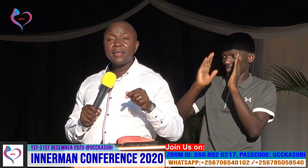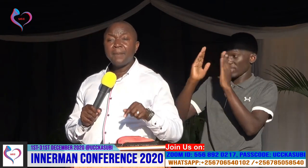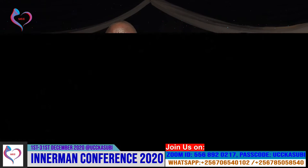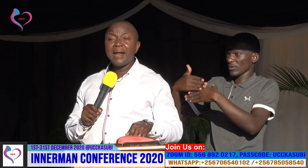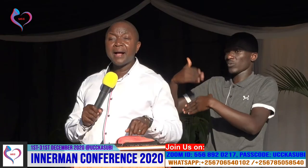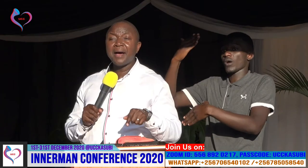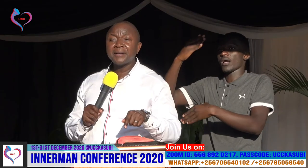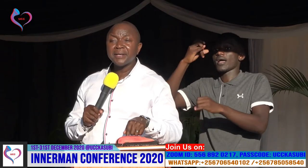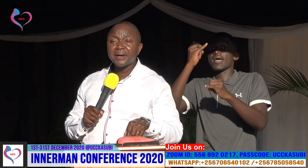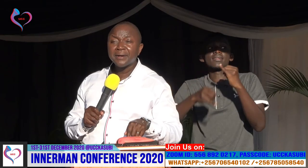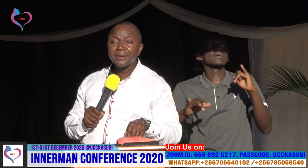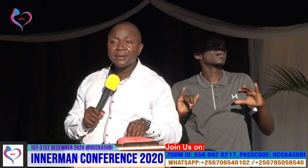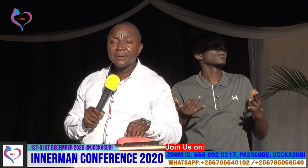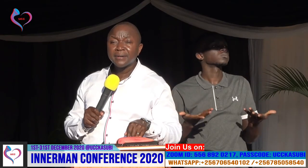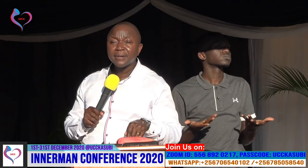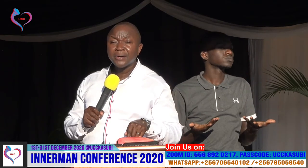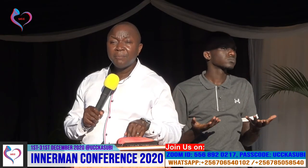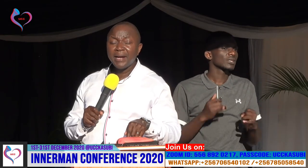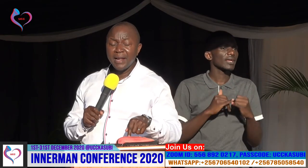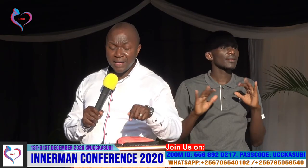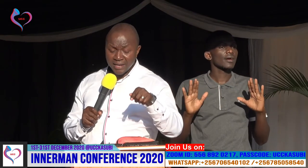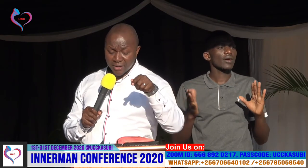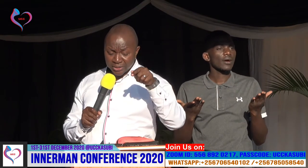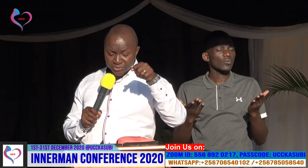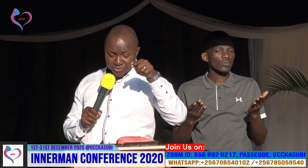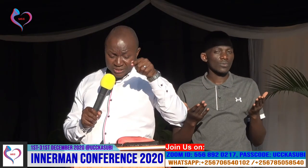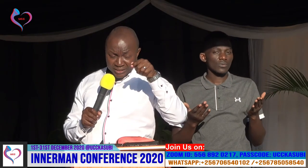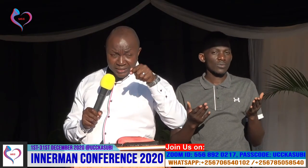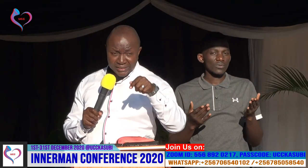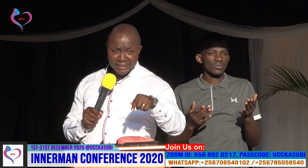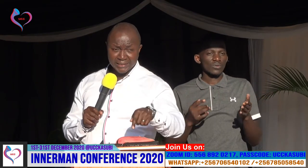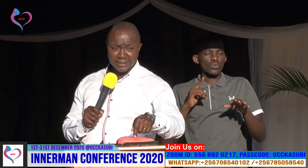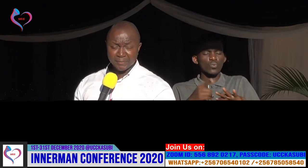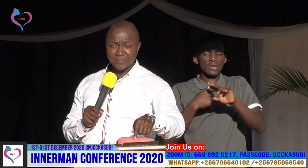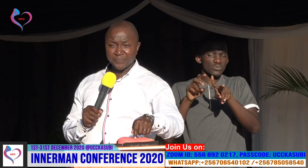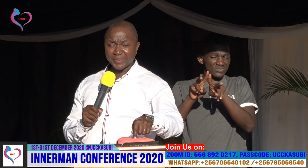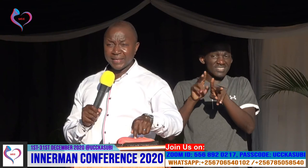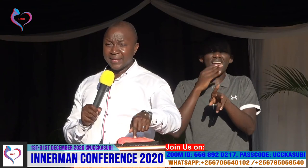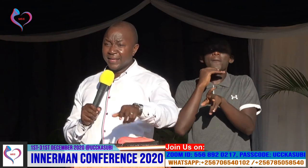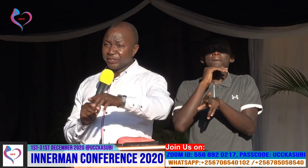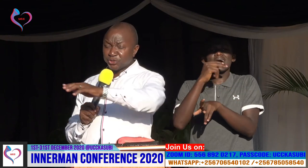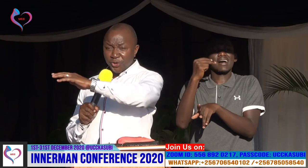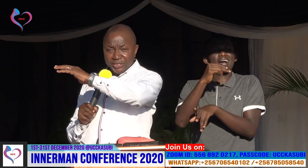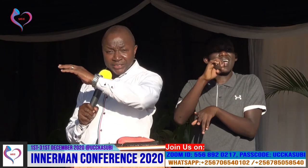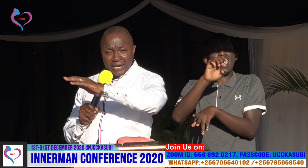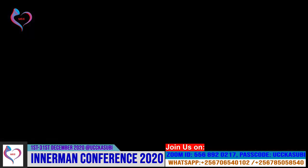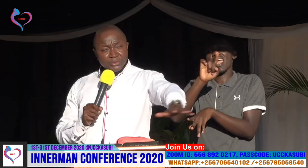the wall, how did he finish? If you would look at